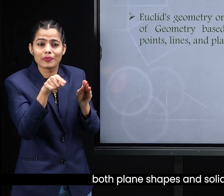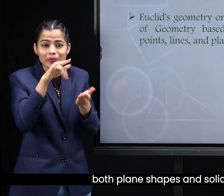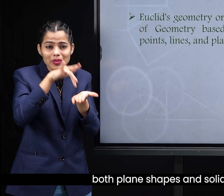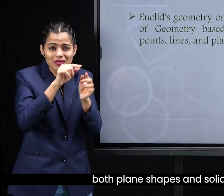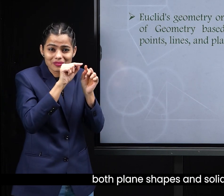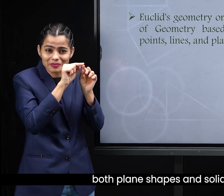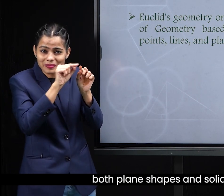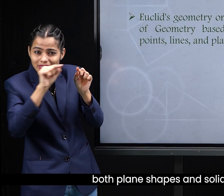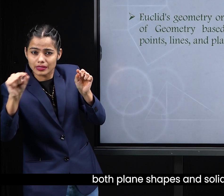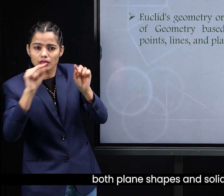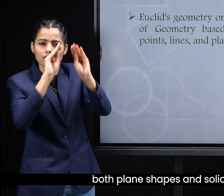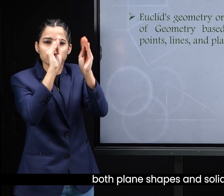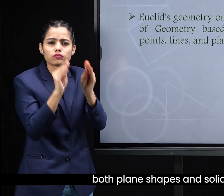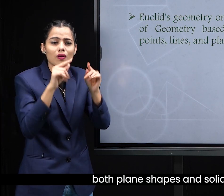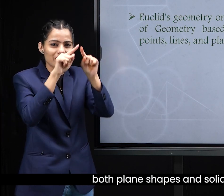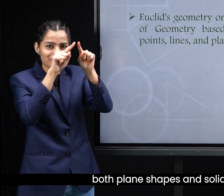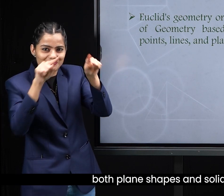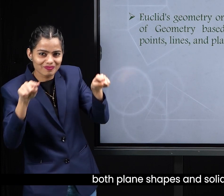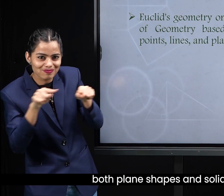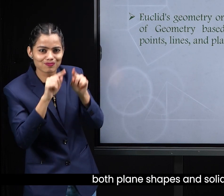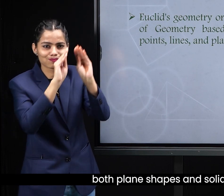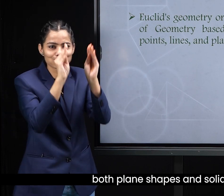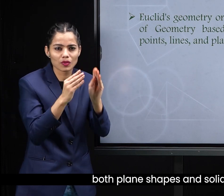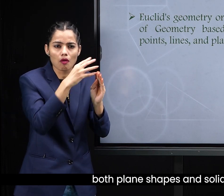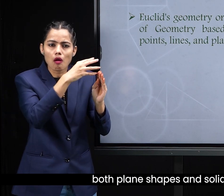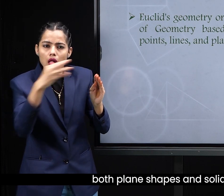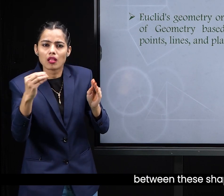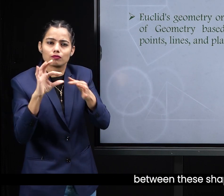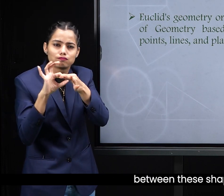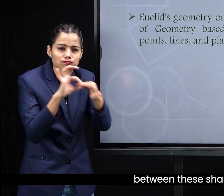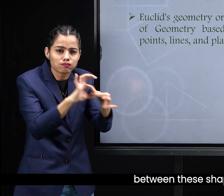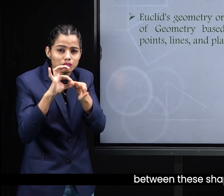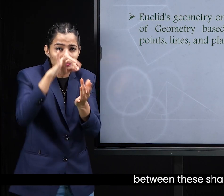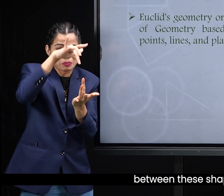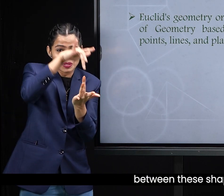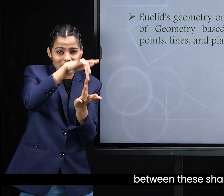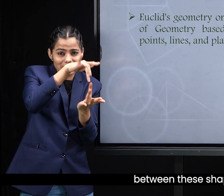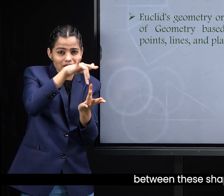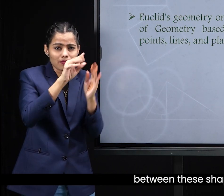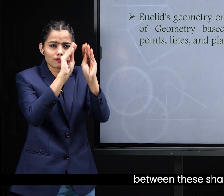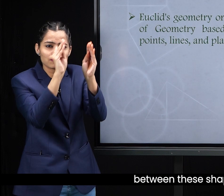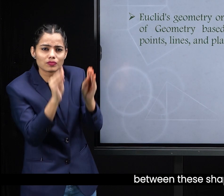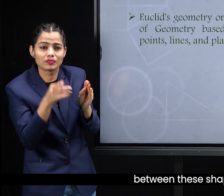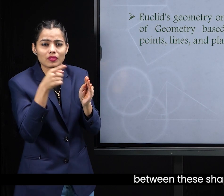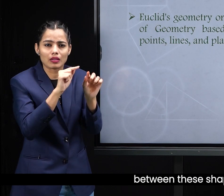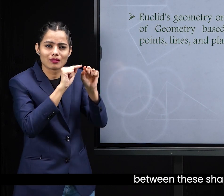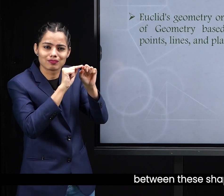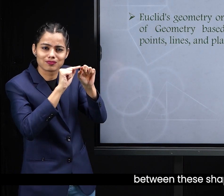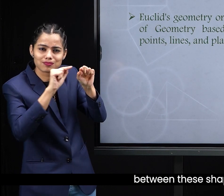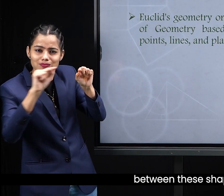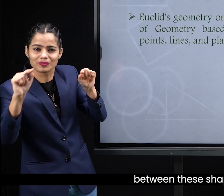shapes, both plane shapes and solid shape, and the relationship between these shapes in terms